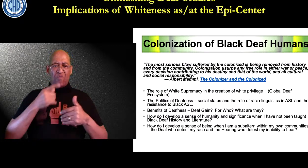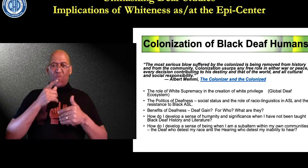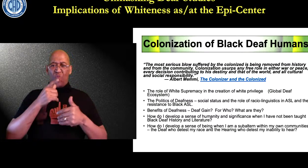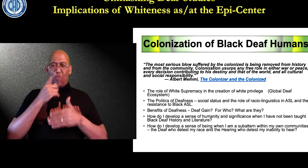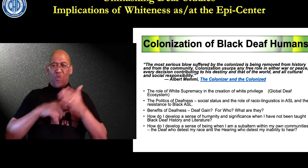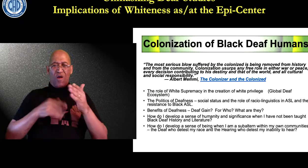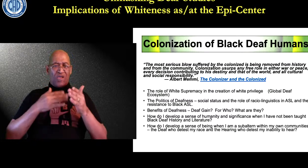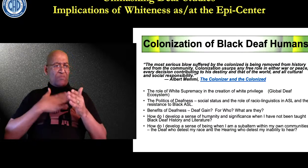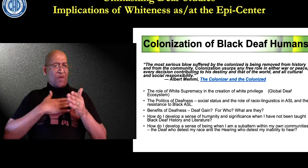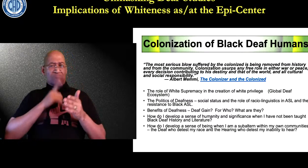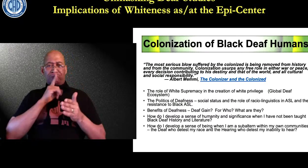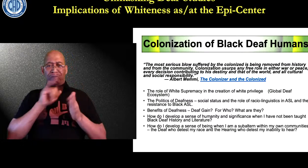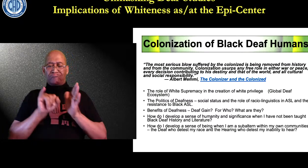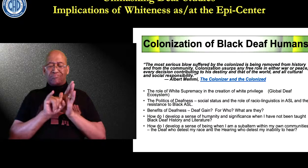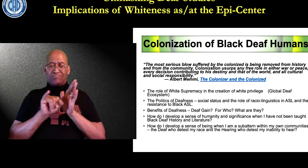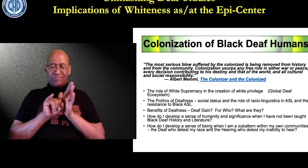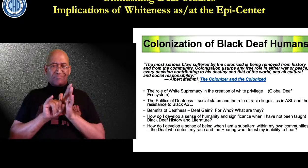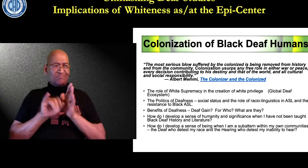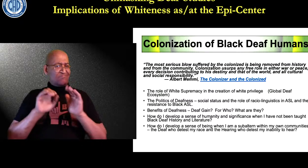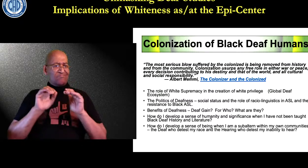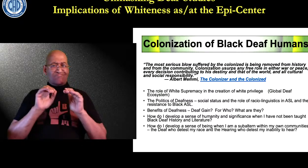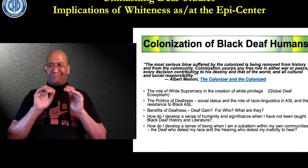If no one tells the story,